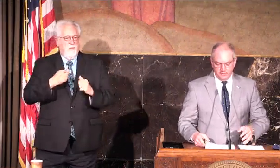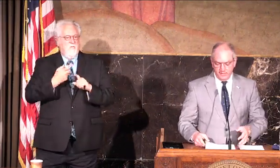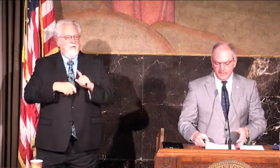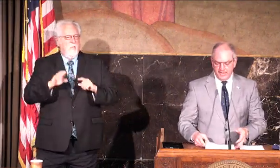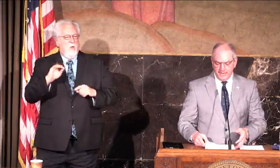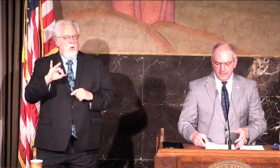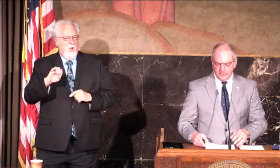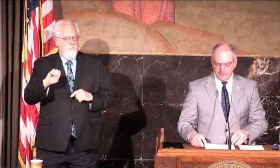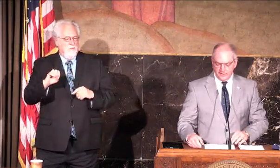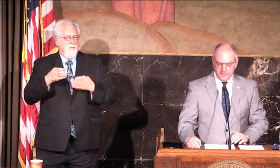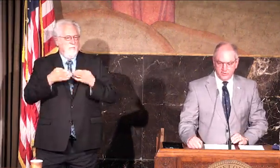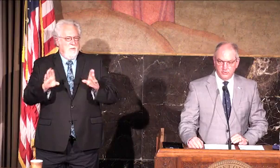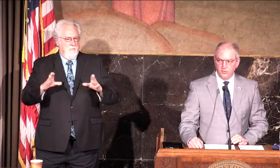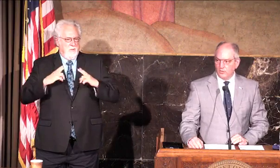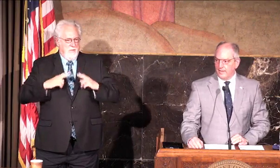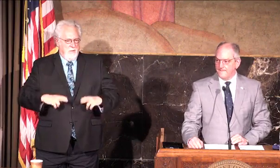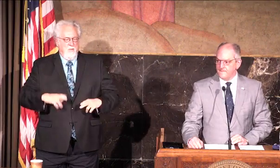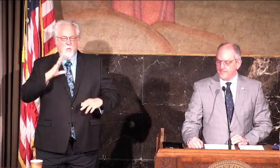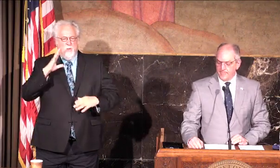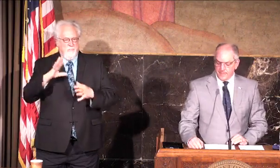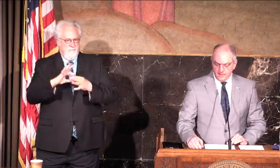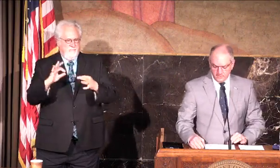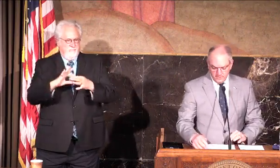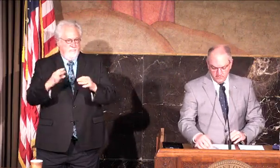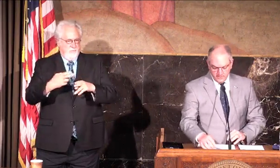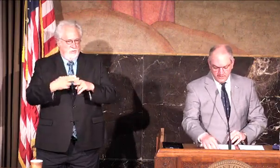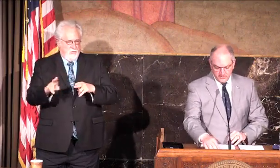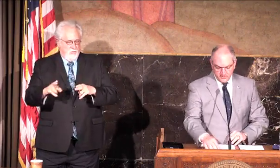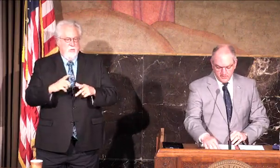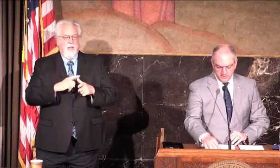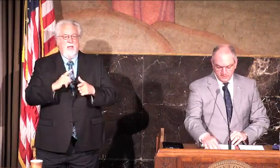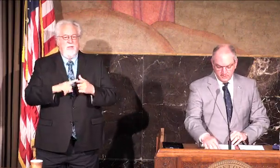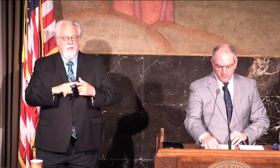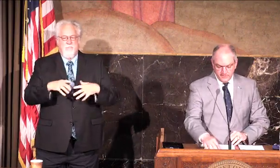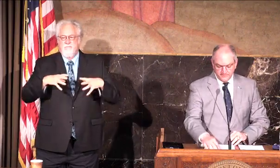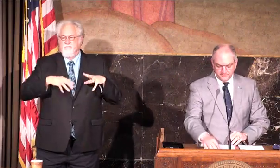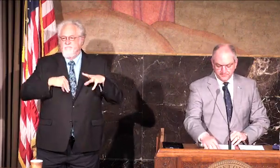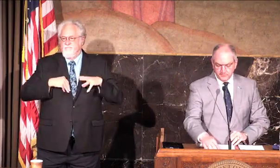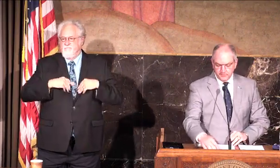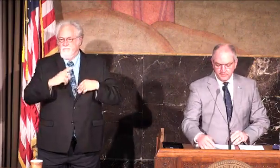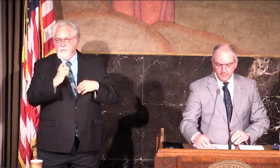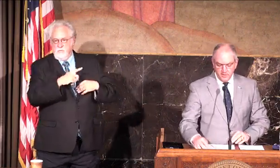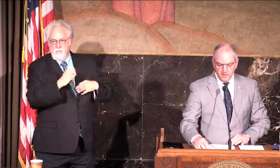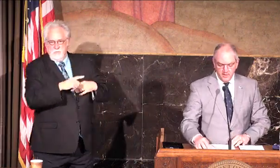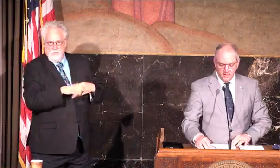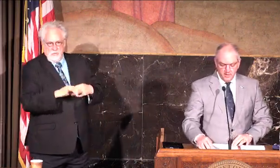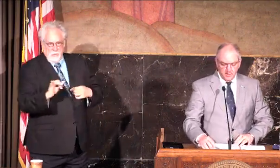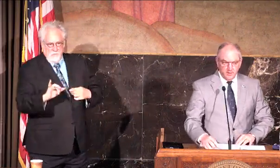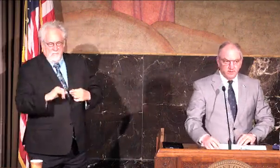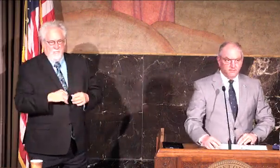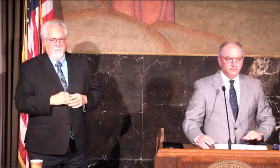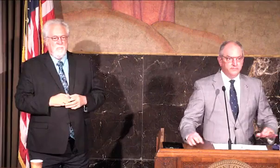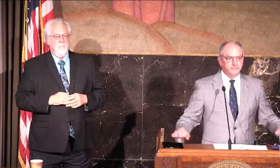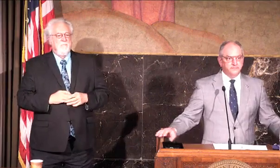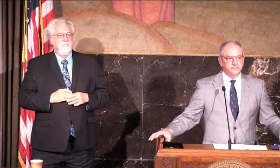will be making a presentation shortly, and certainly will take your questions as well.